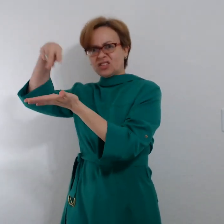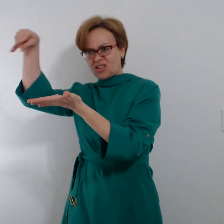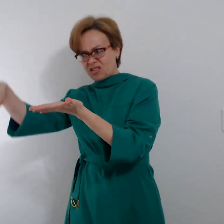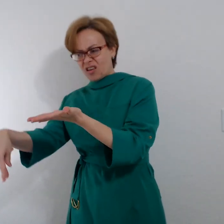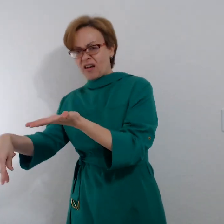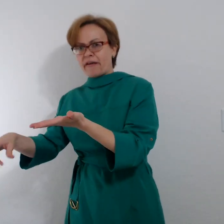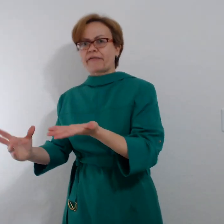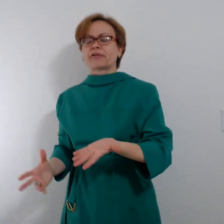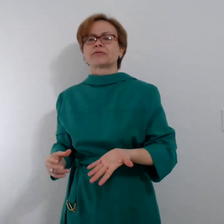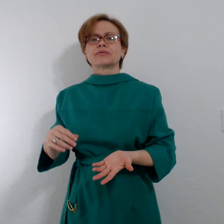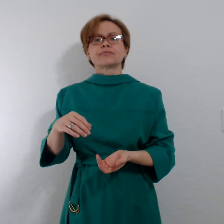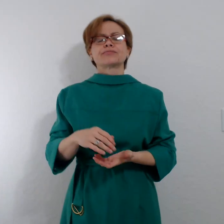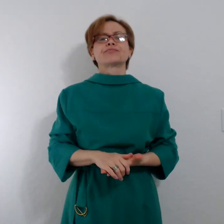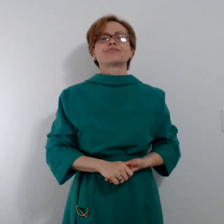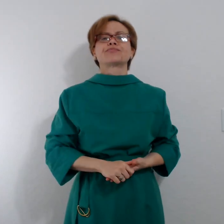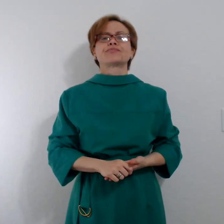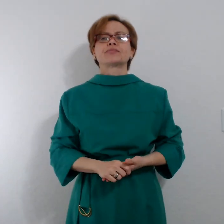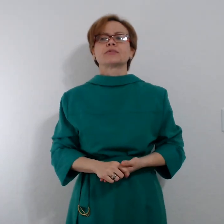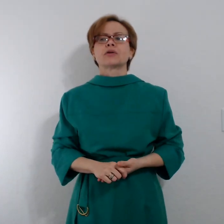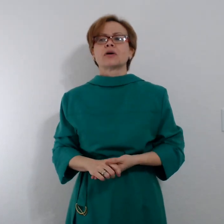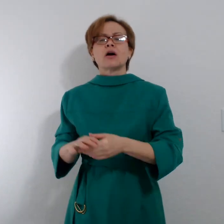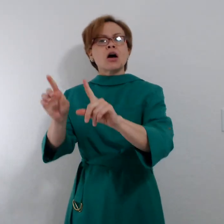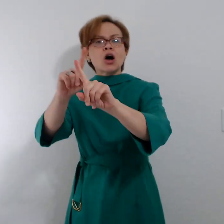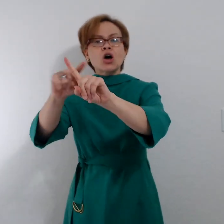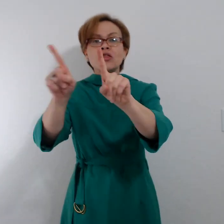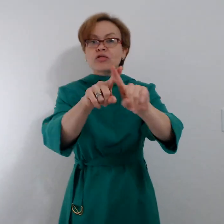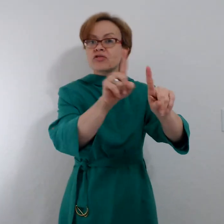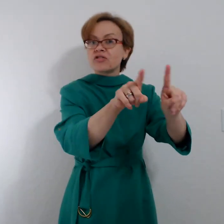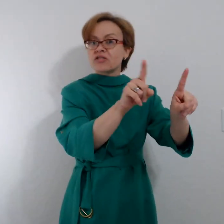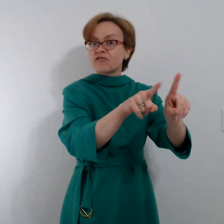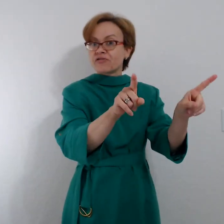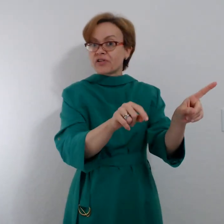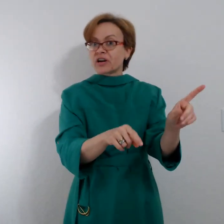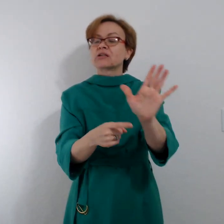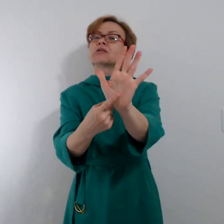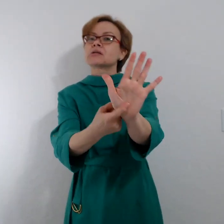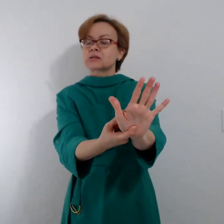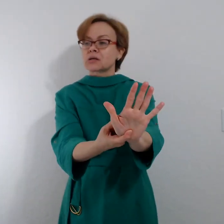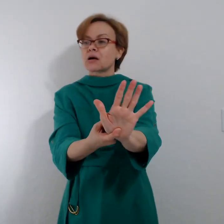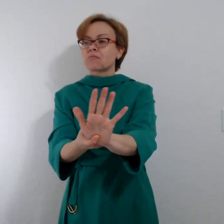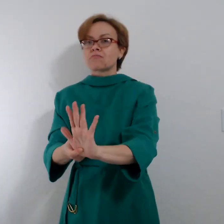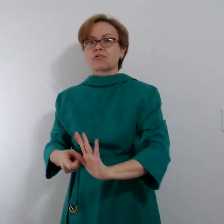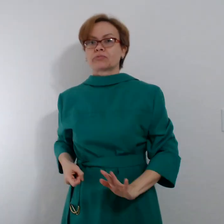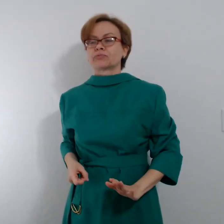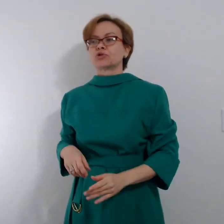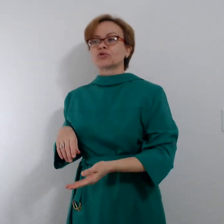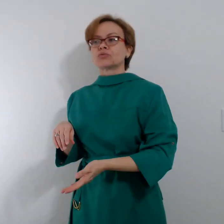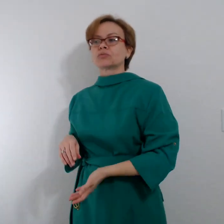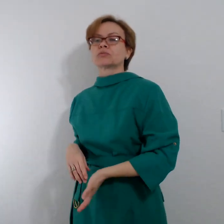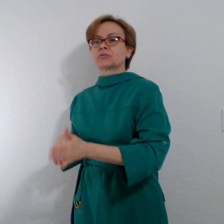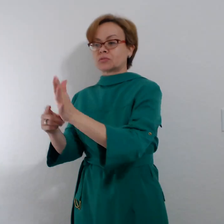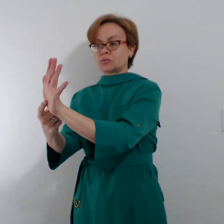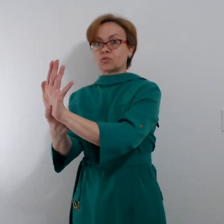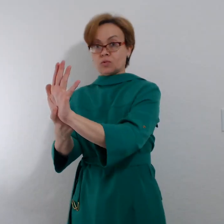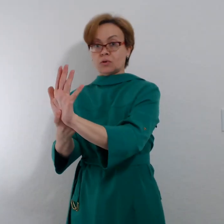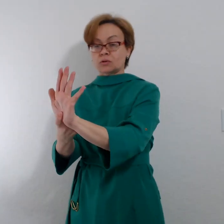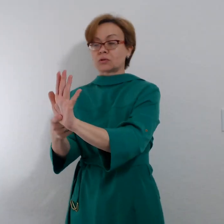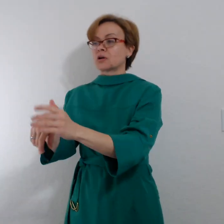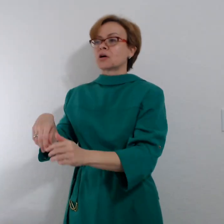different aspects to free diving. There's depth records where people go as deep as they can, and then there's